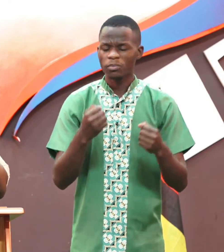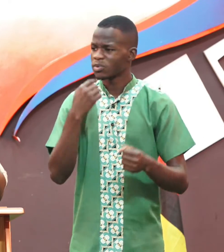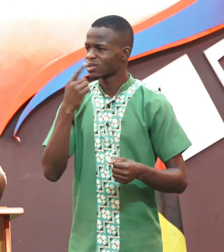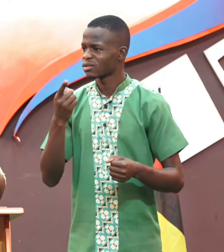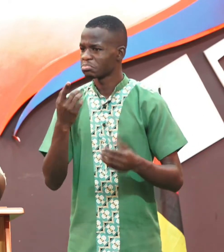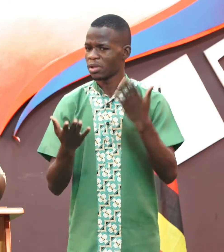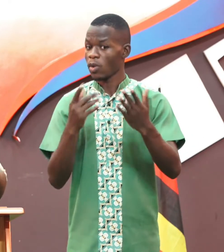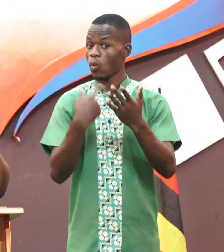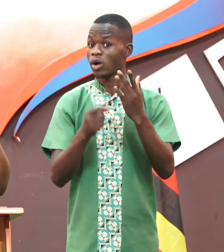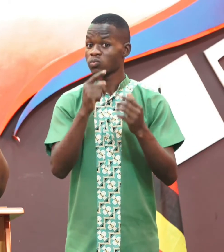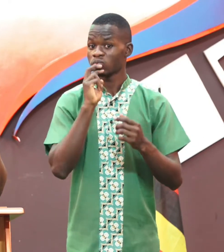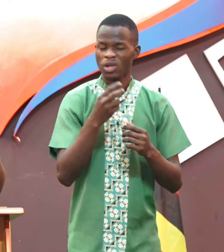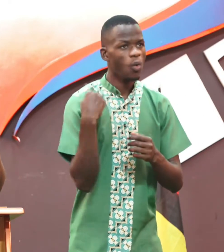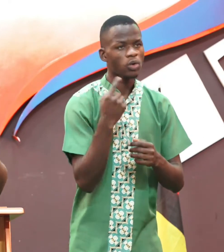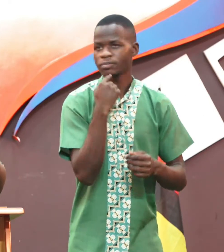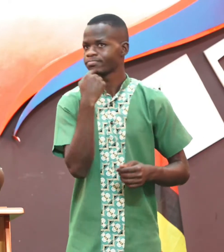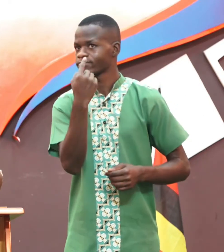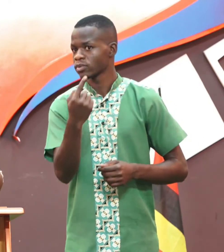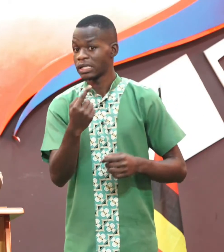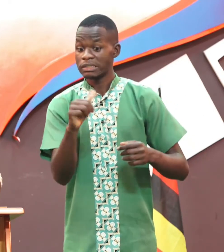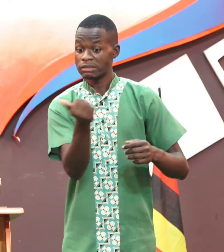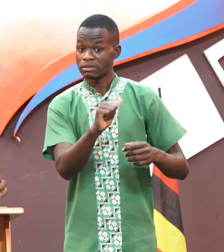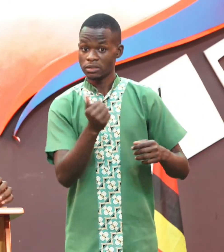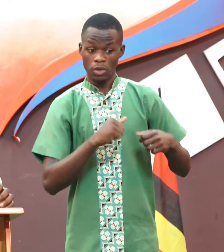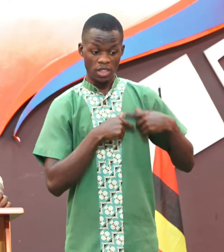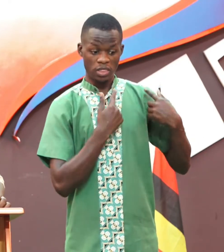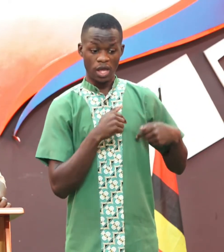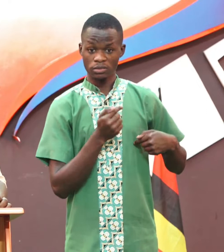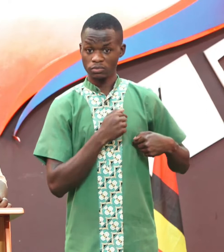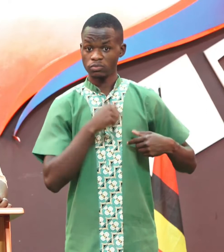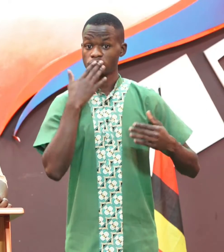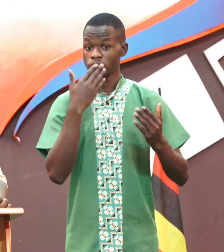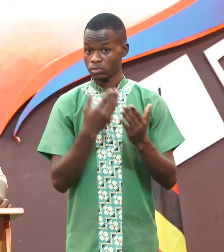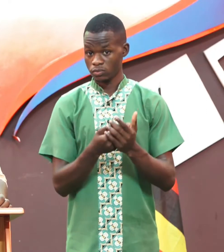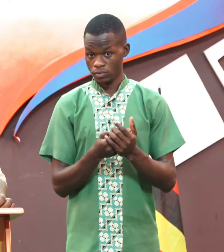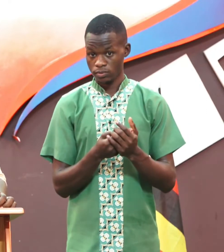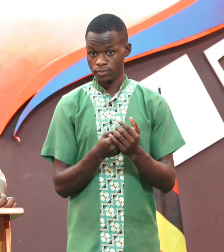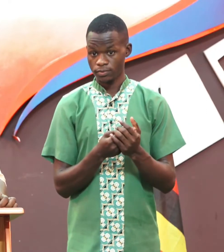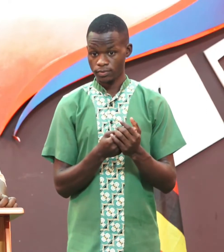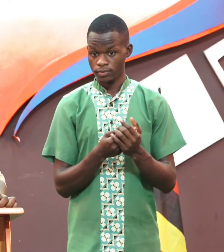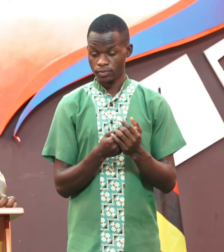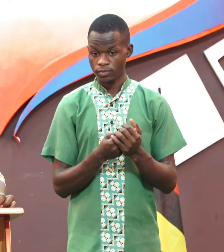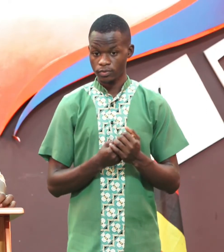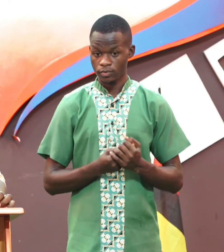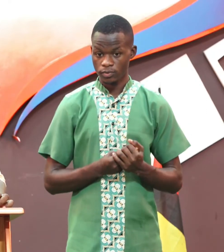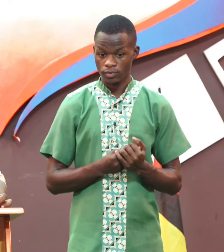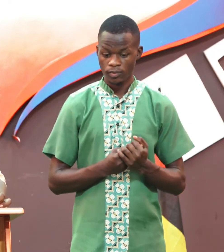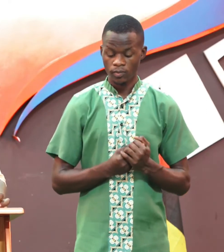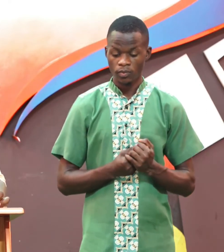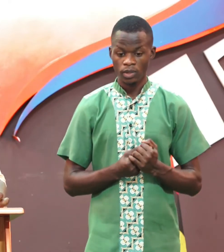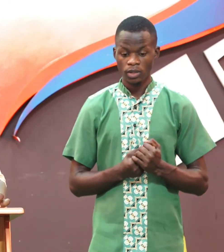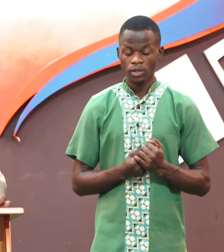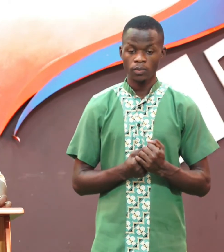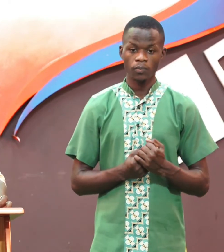just otugamba bugambi naye nga omutima gwo guli bulungi. But you cannot tell us that you just speak out these words